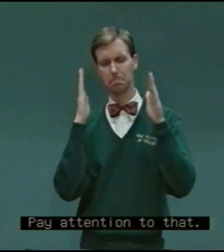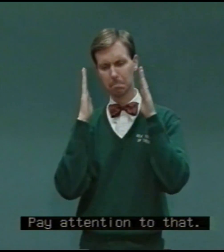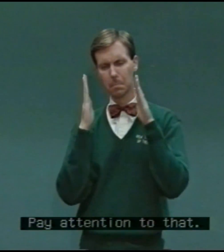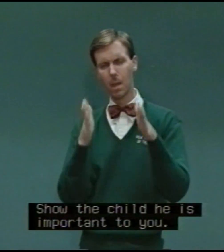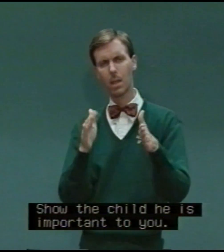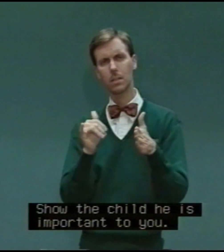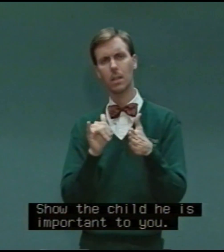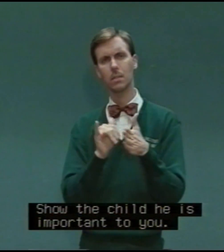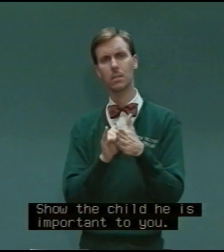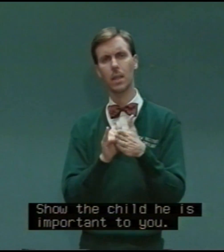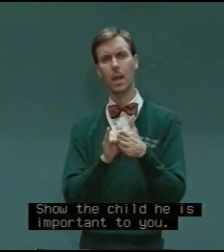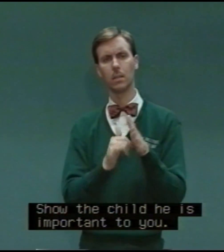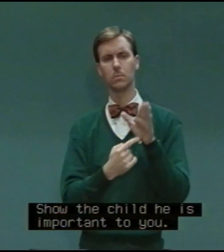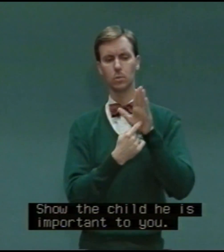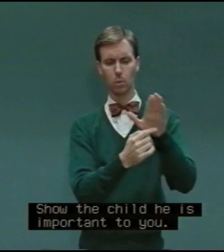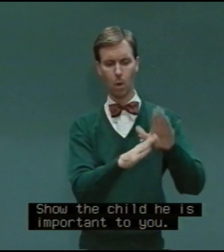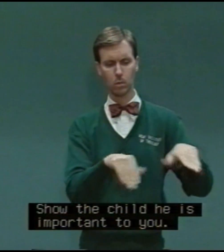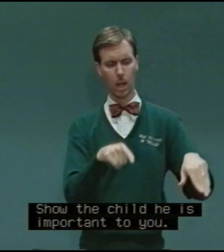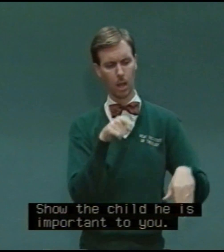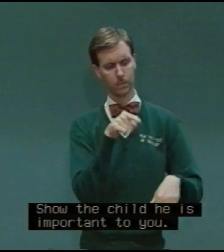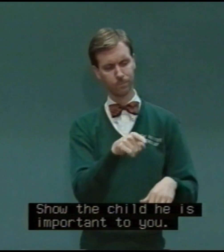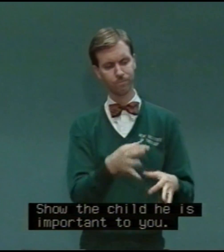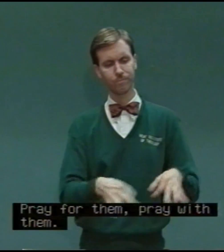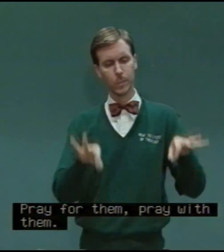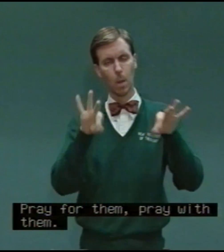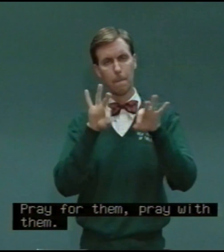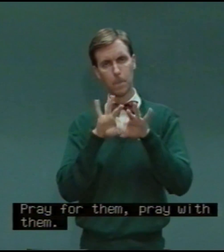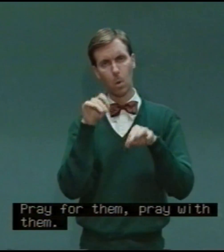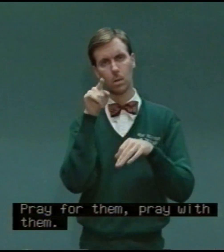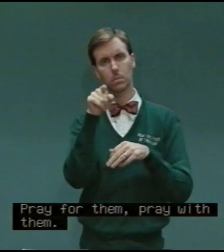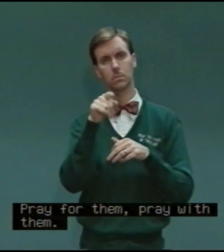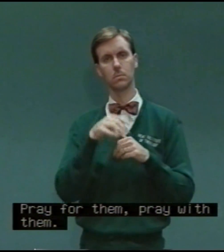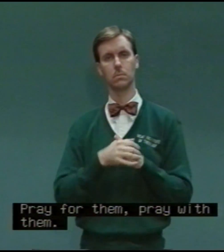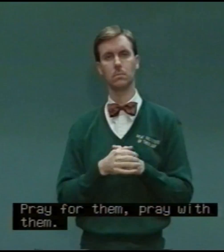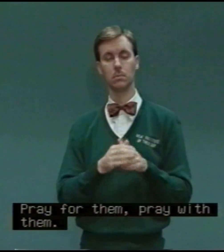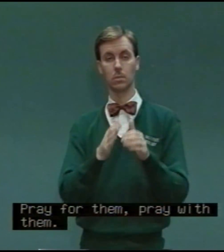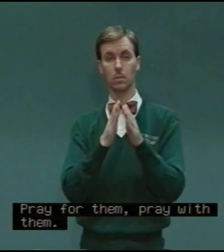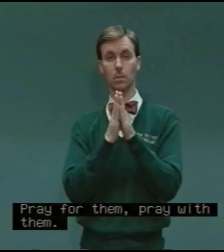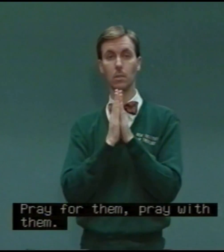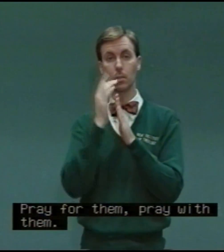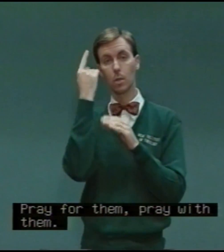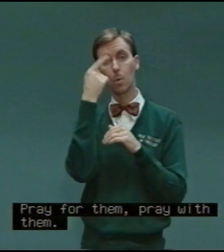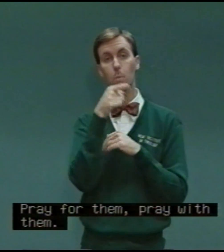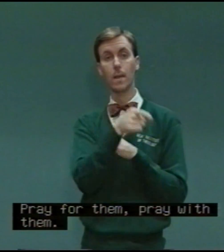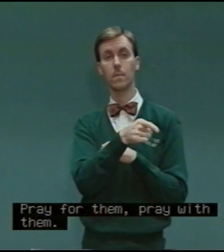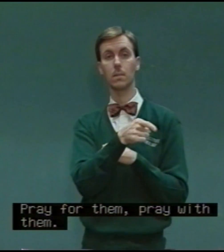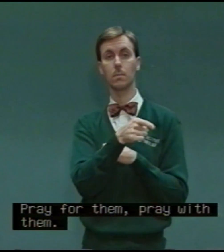pay attention to that show the child he is important to you pray for them pray with them